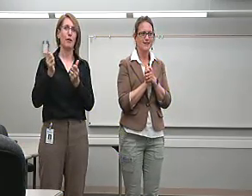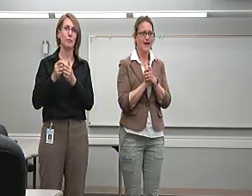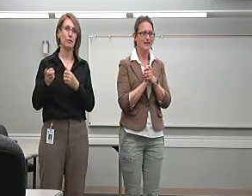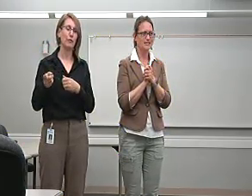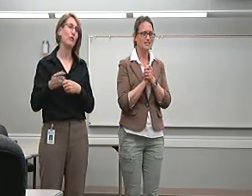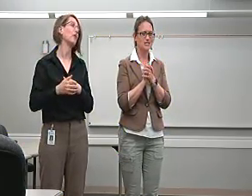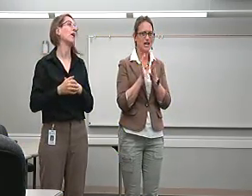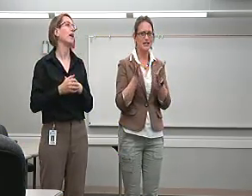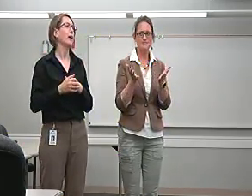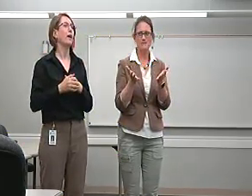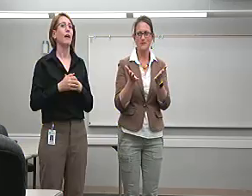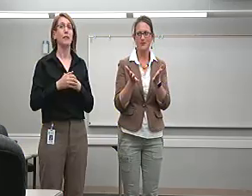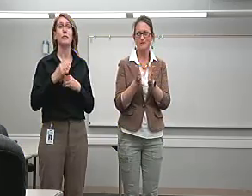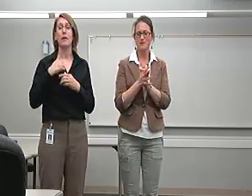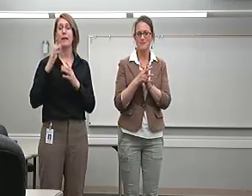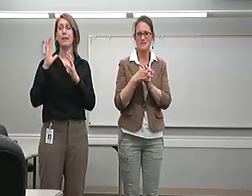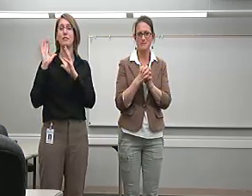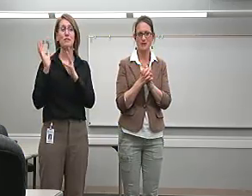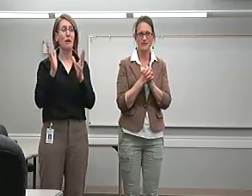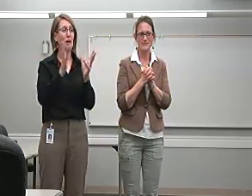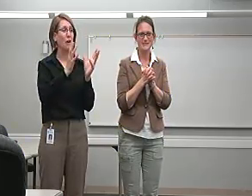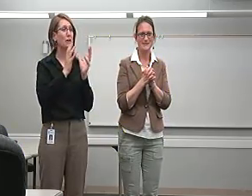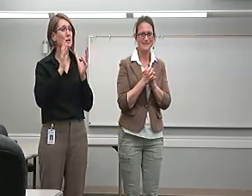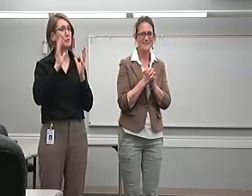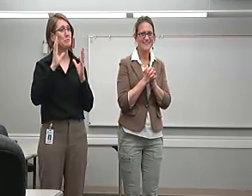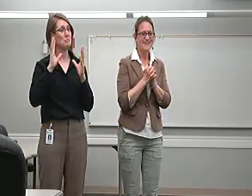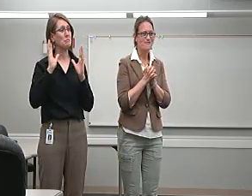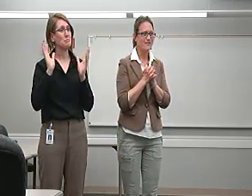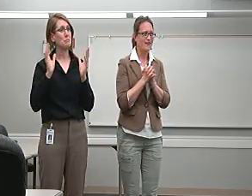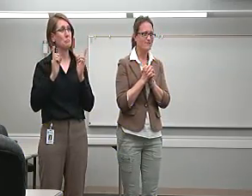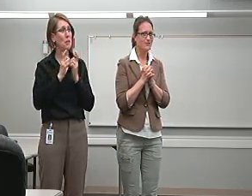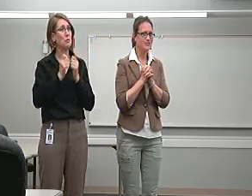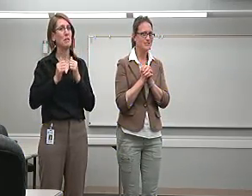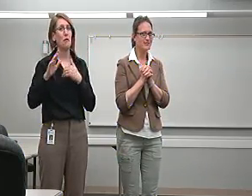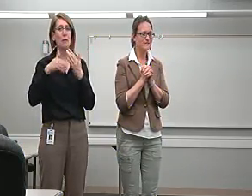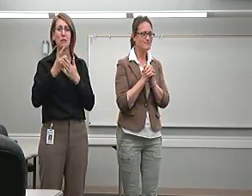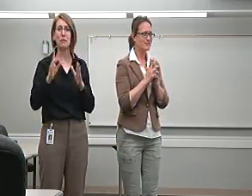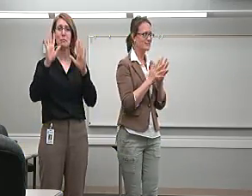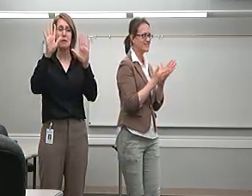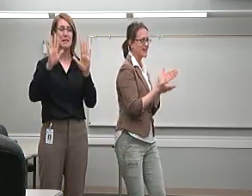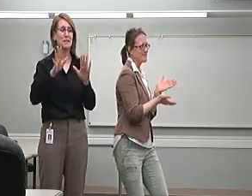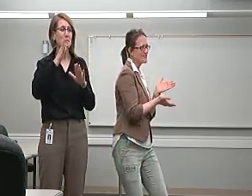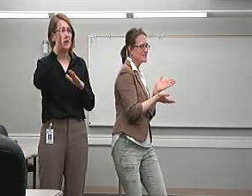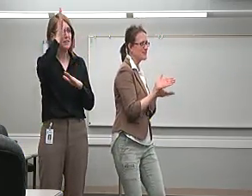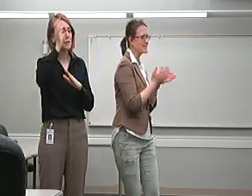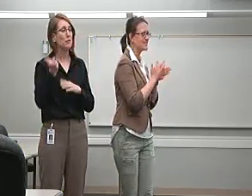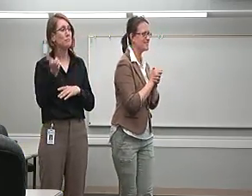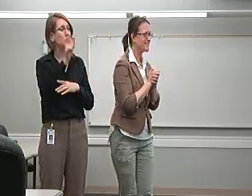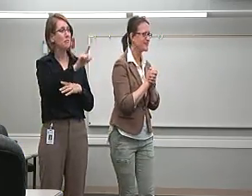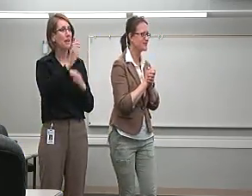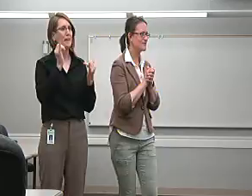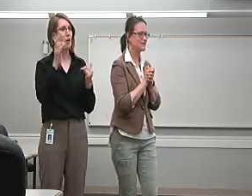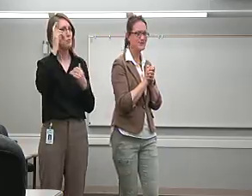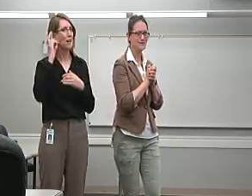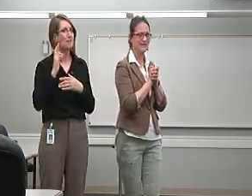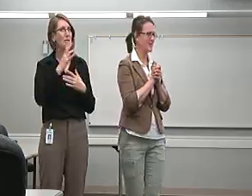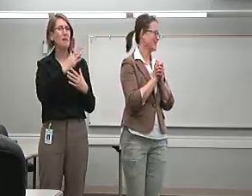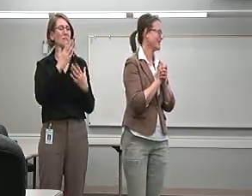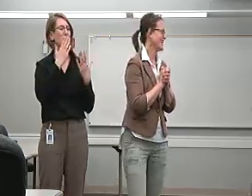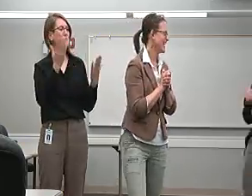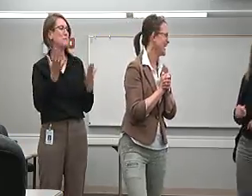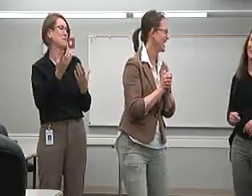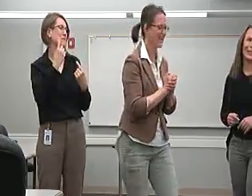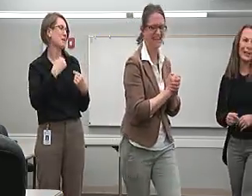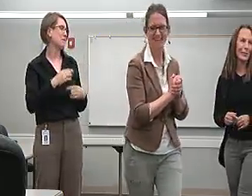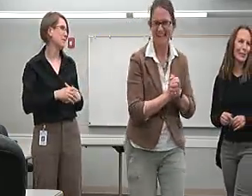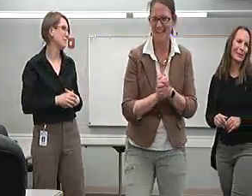and meet with all you amazing parents. So without further ado, I'm going to turn the time over to Rachel. Thank you so much for being here. For sure,